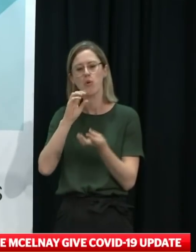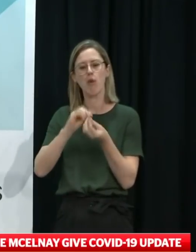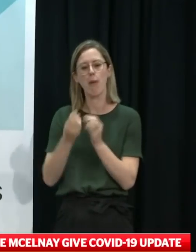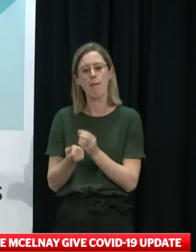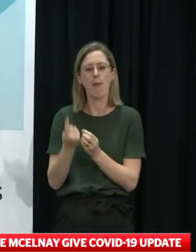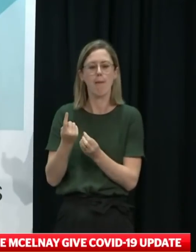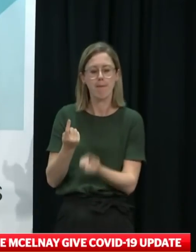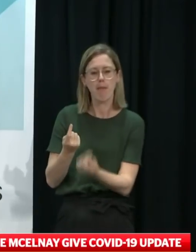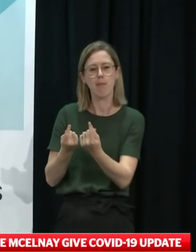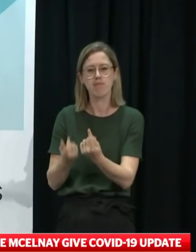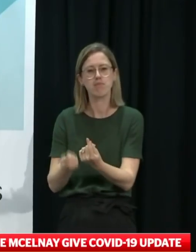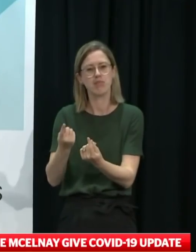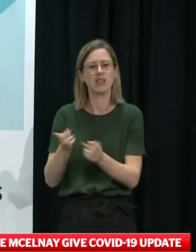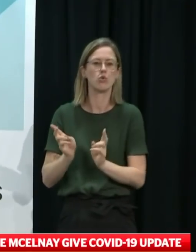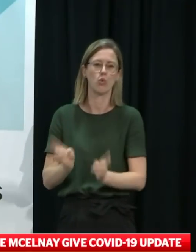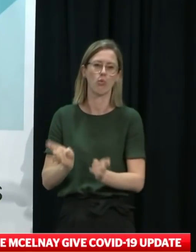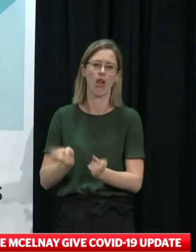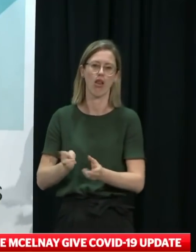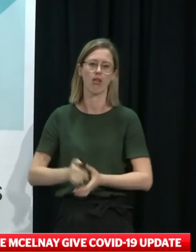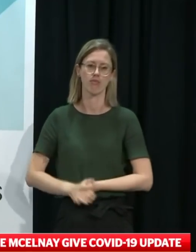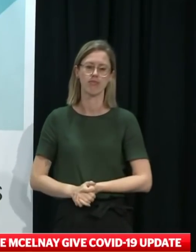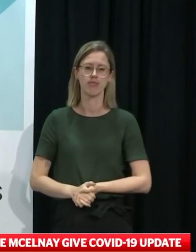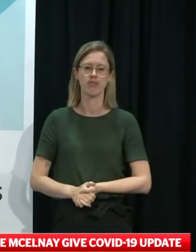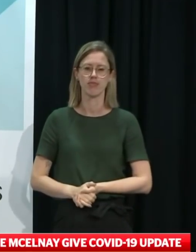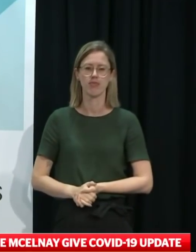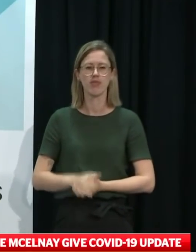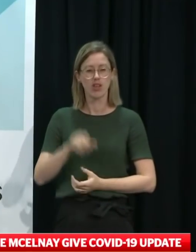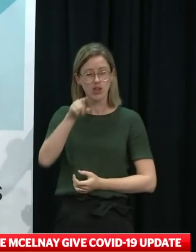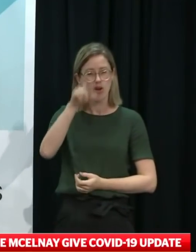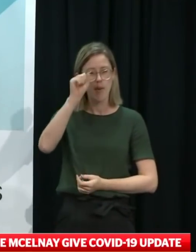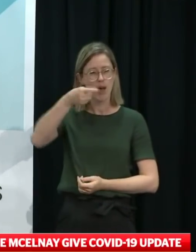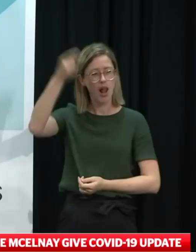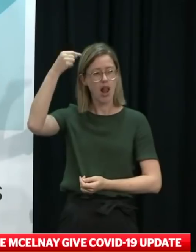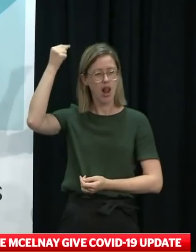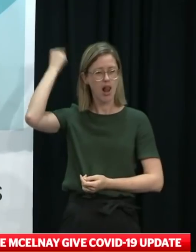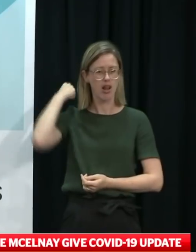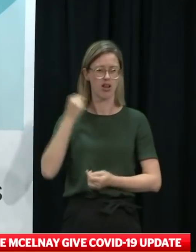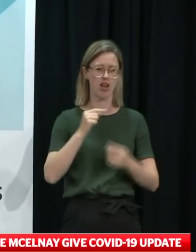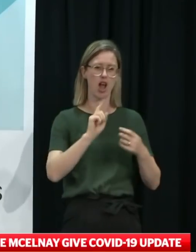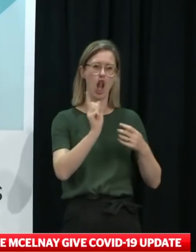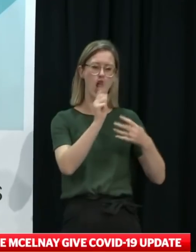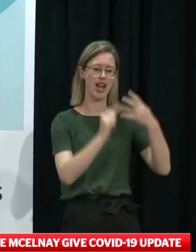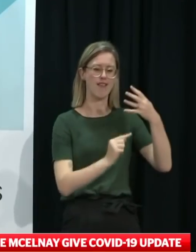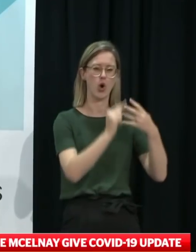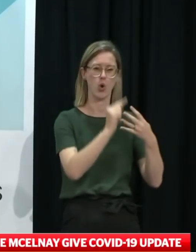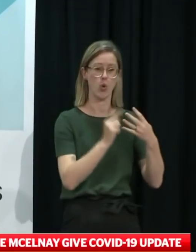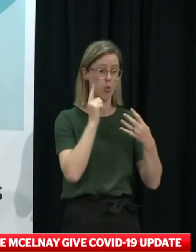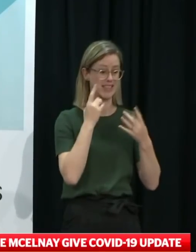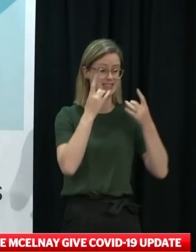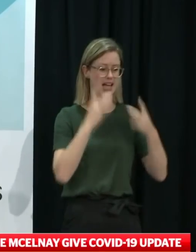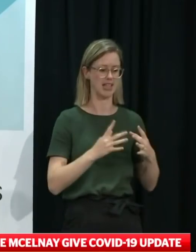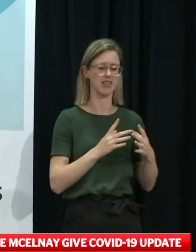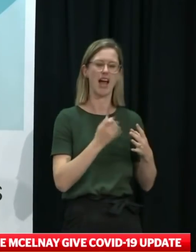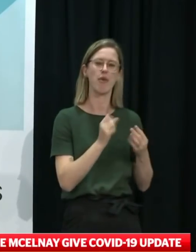teething problems over the next few days. It is hard to remember back to the beginning of the alert level system, but the same thing occurred